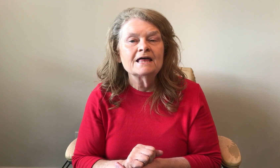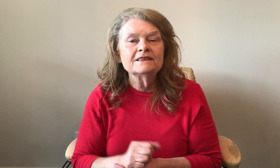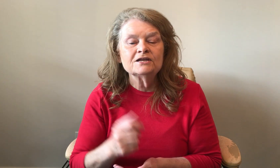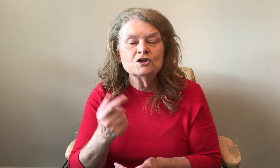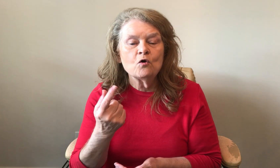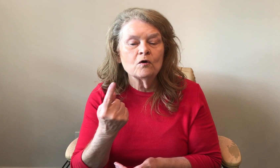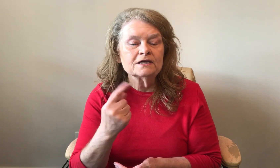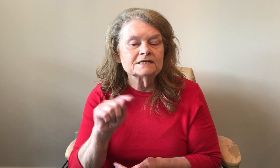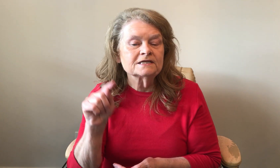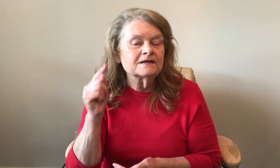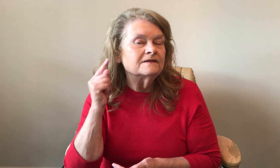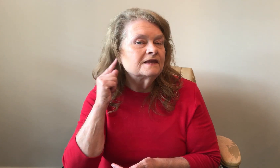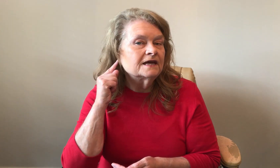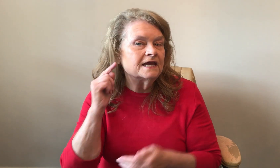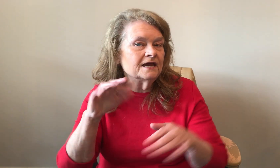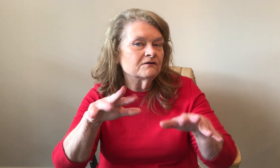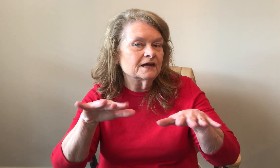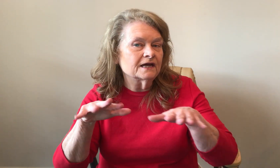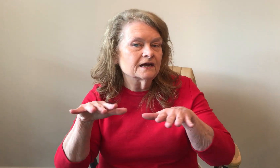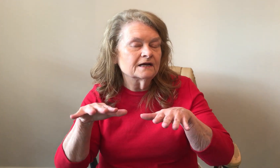The noise, the hearing,